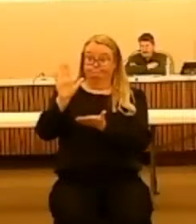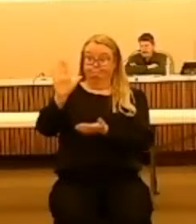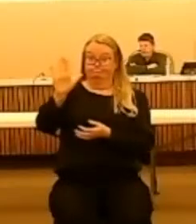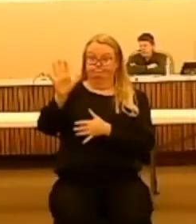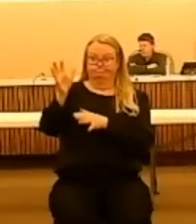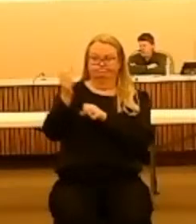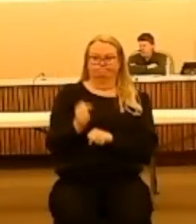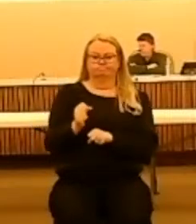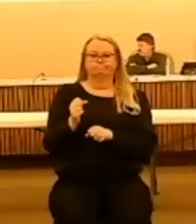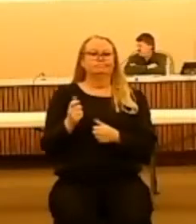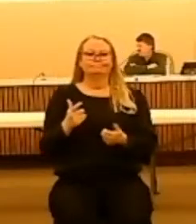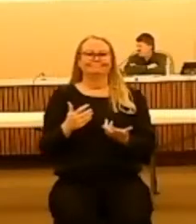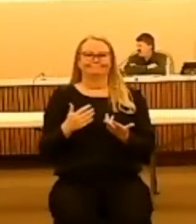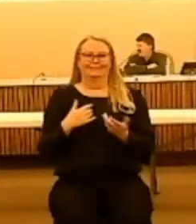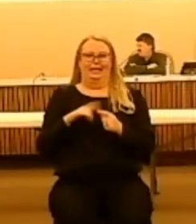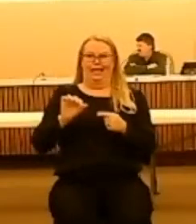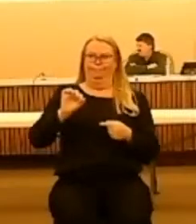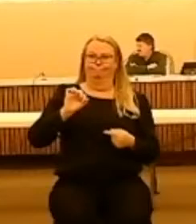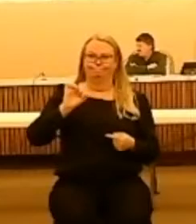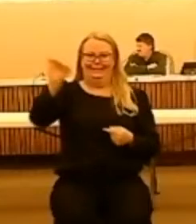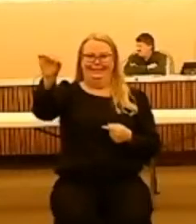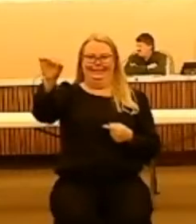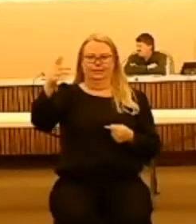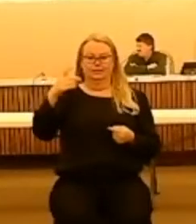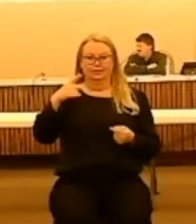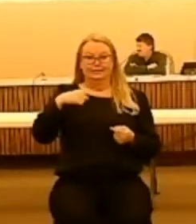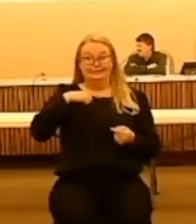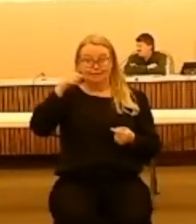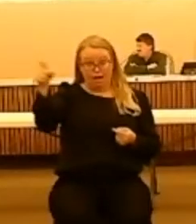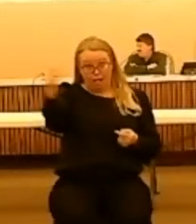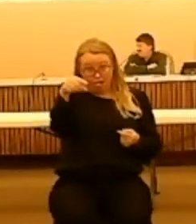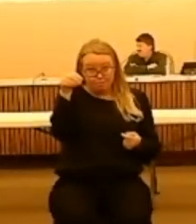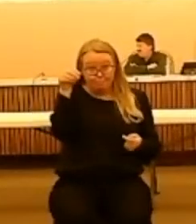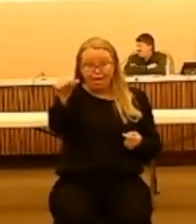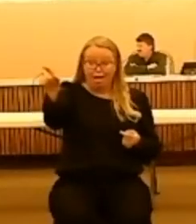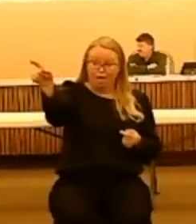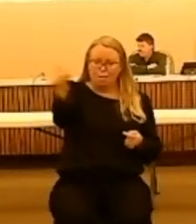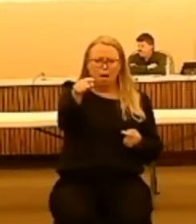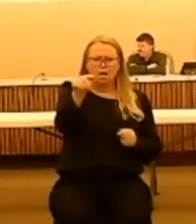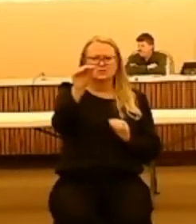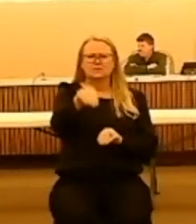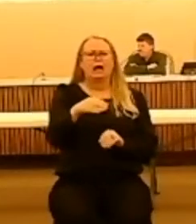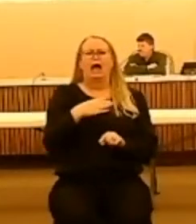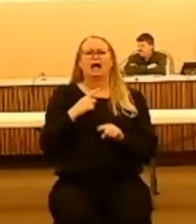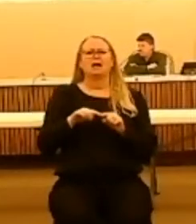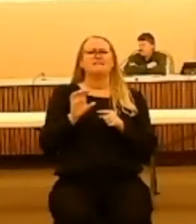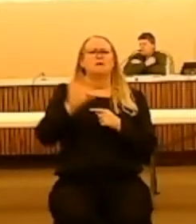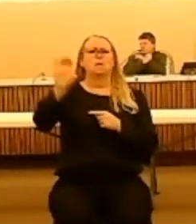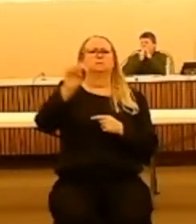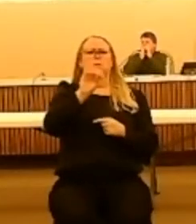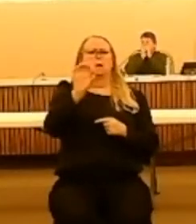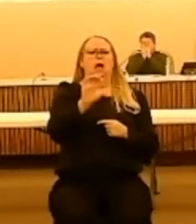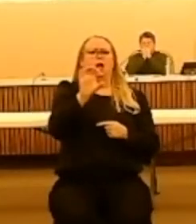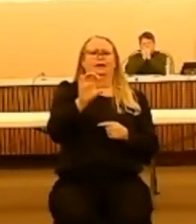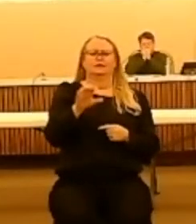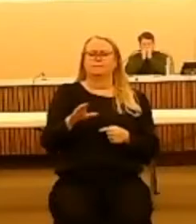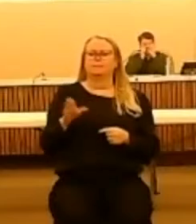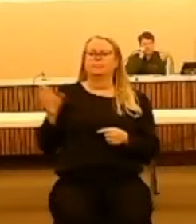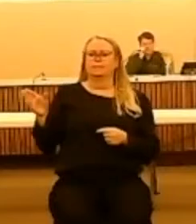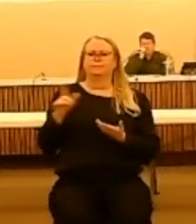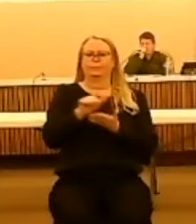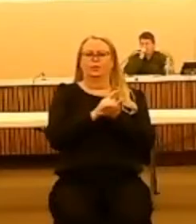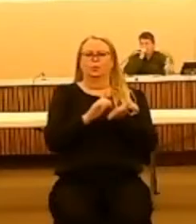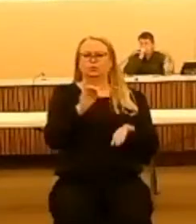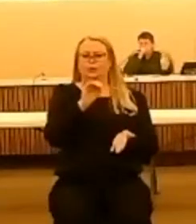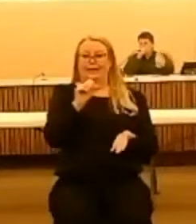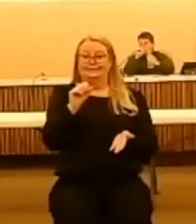I don't know what else you do. We can't force them to put something in. It's not outside the realm of reason that, you know,